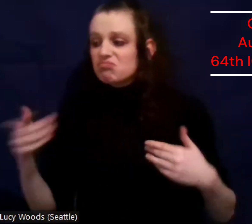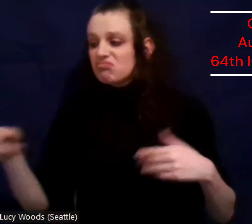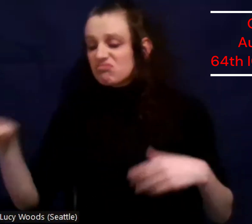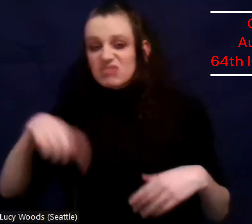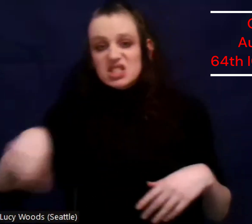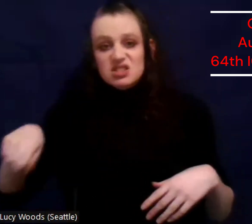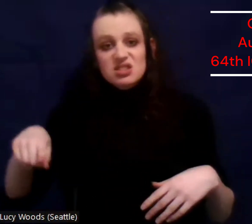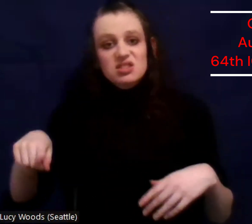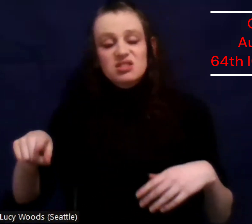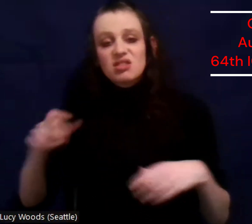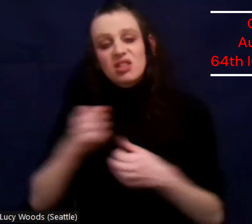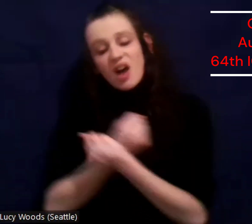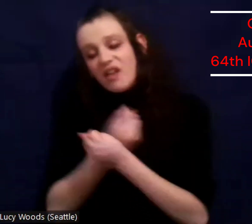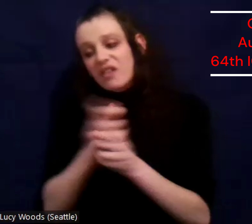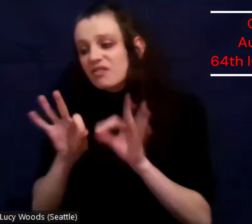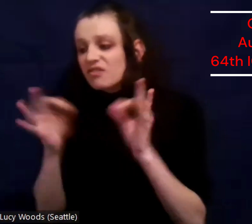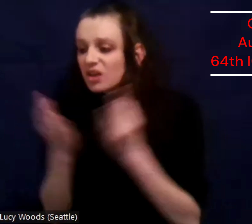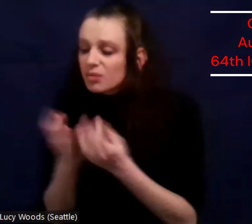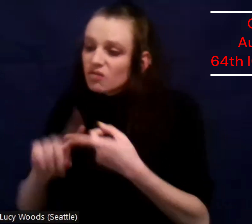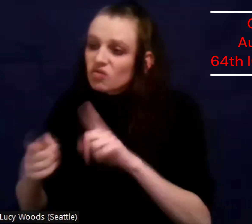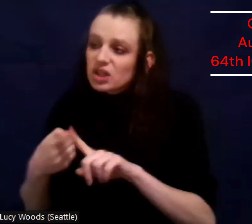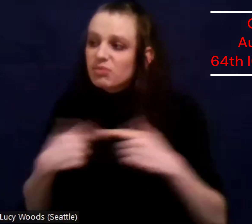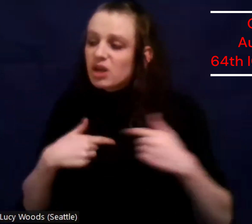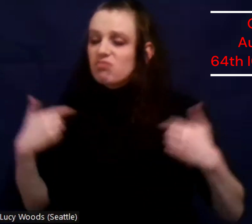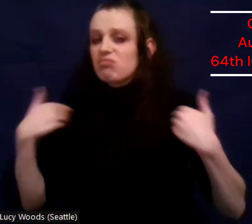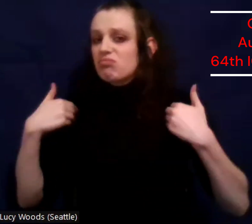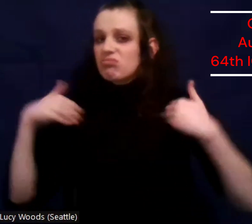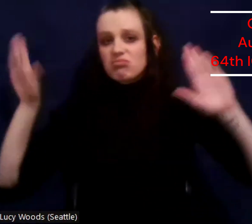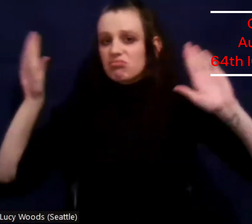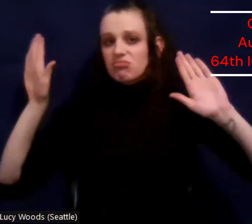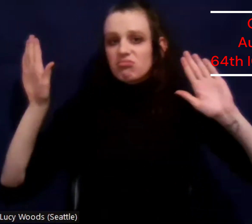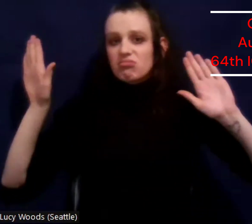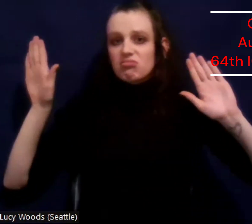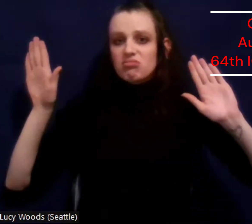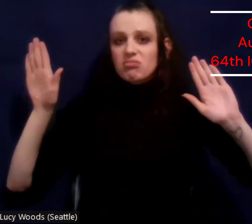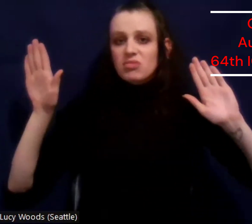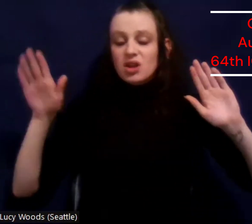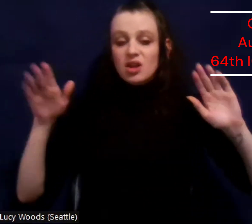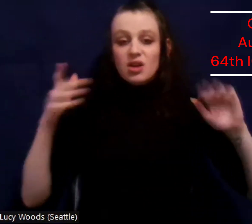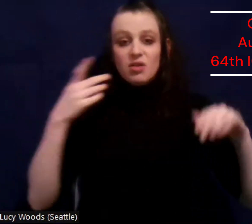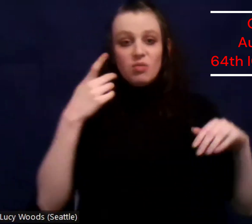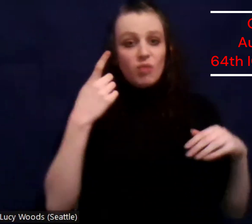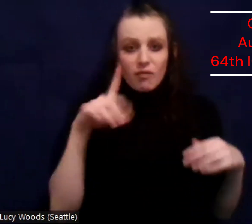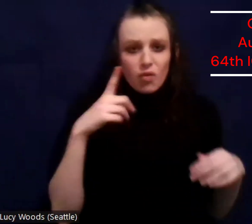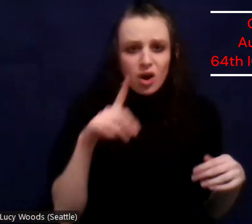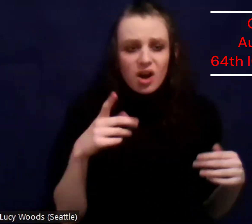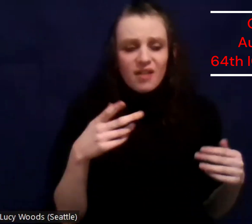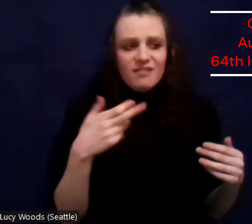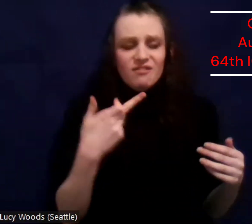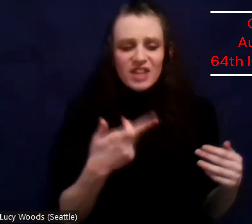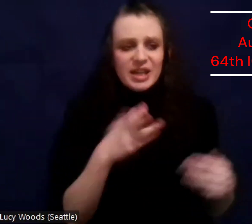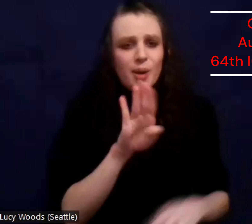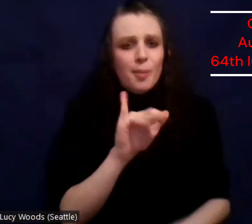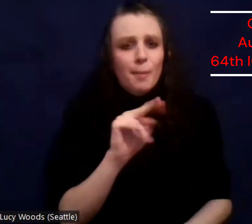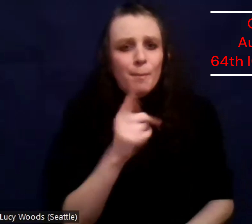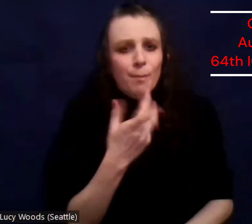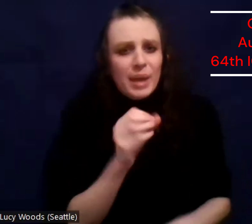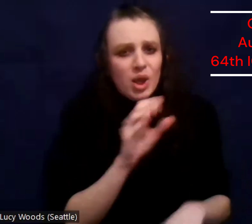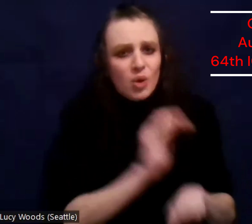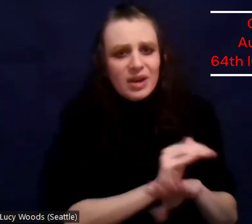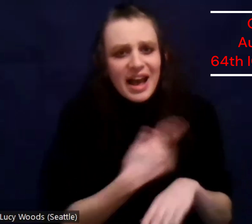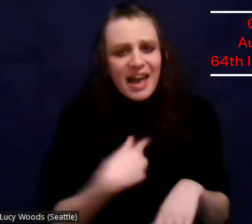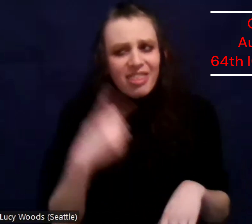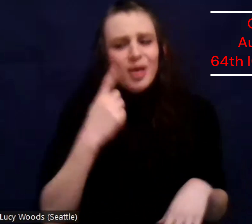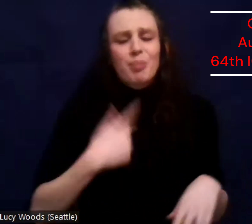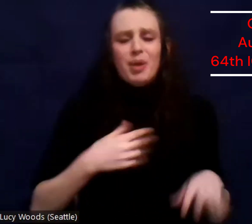life for the sake of putting on a fucking bingo night, because I thought that I was this important hotshot